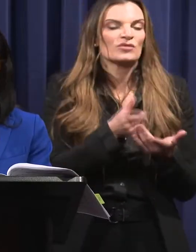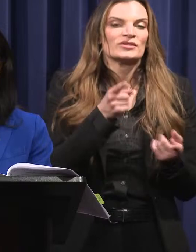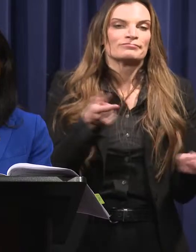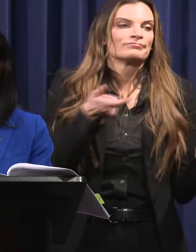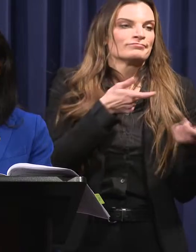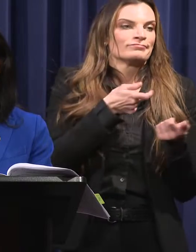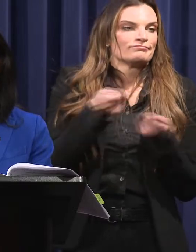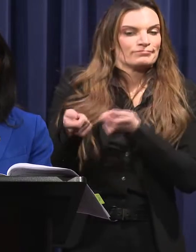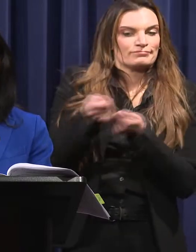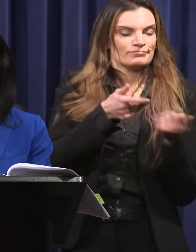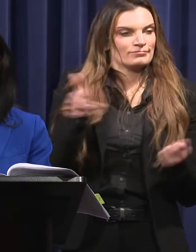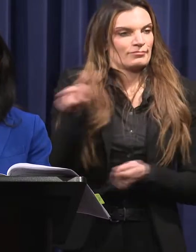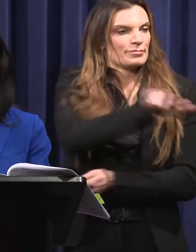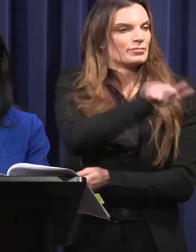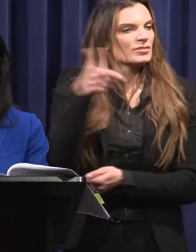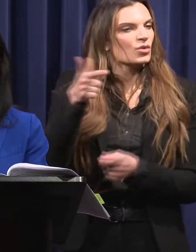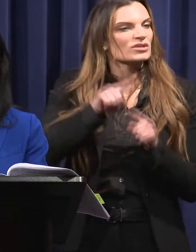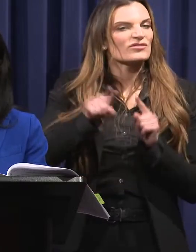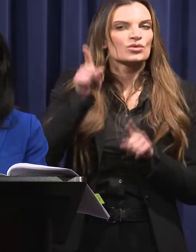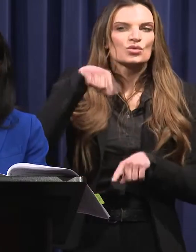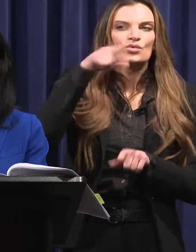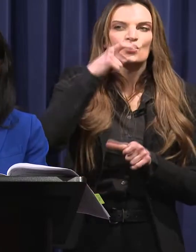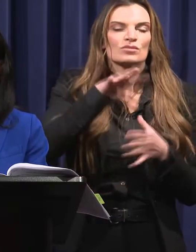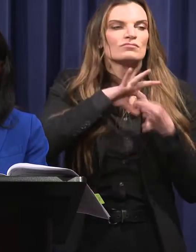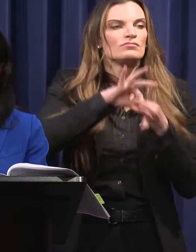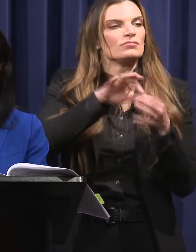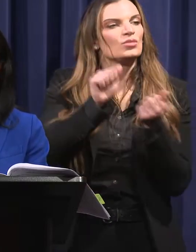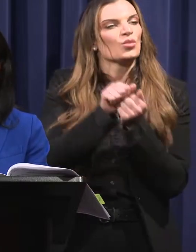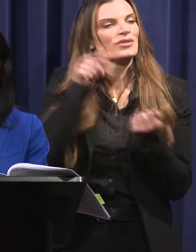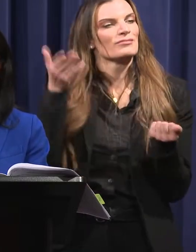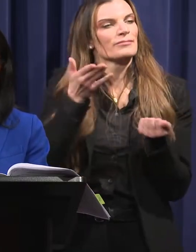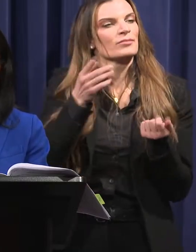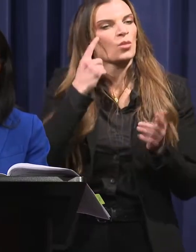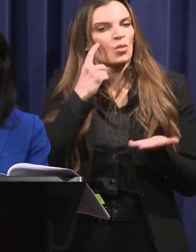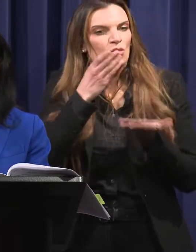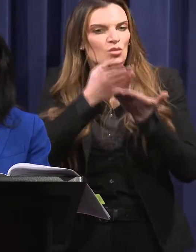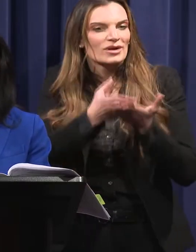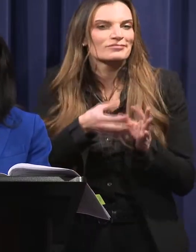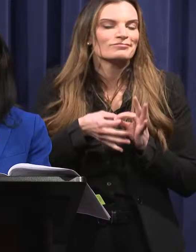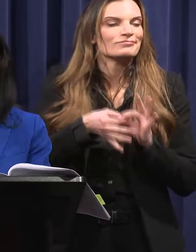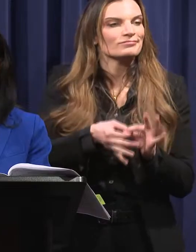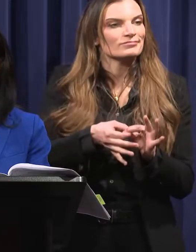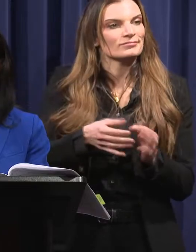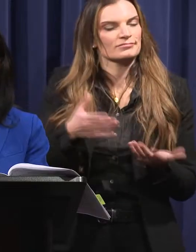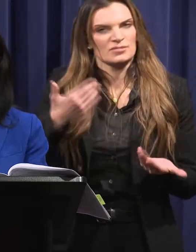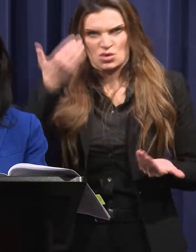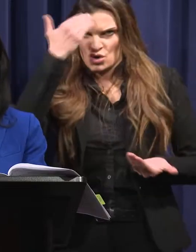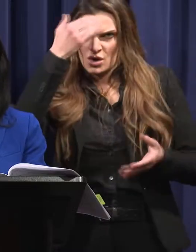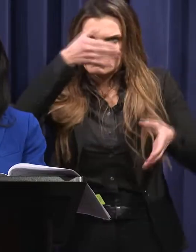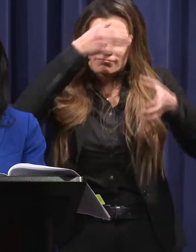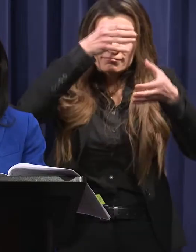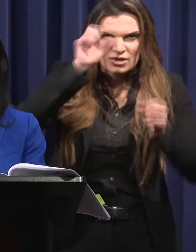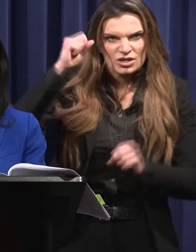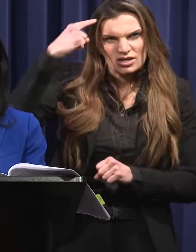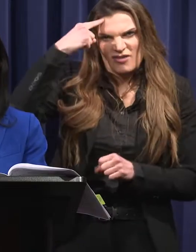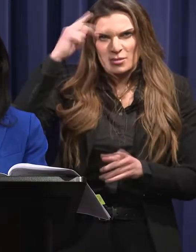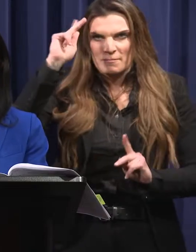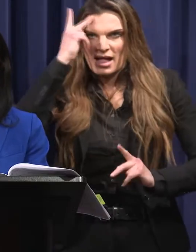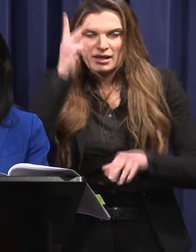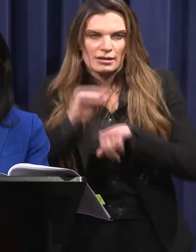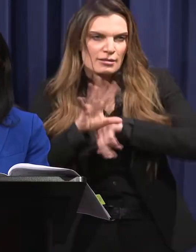between Lansing power brokers and hired gun functionaries who often acted like bought and paid for rubber